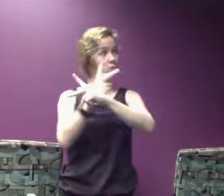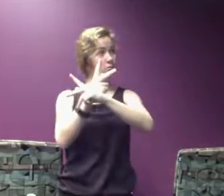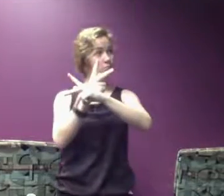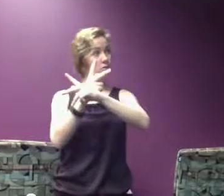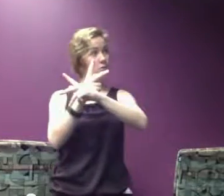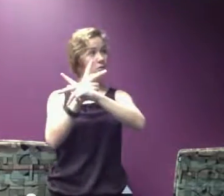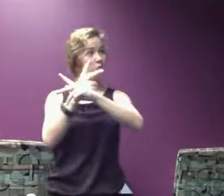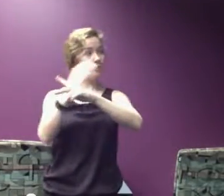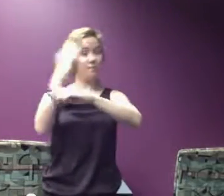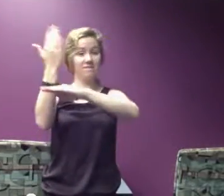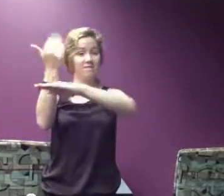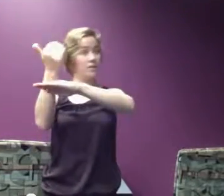times